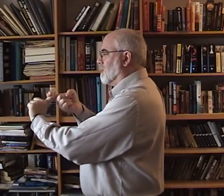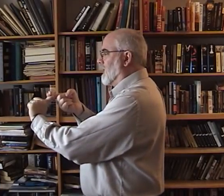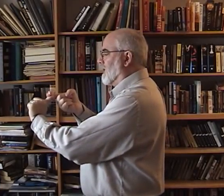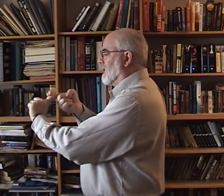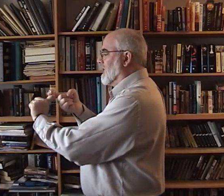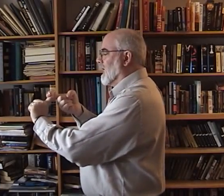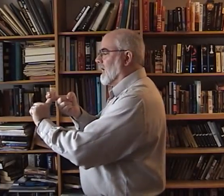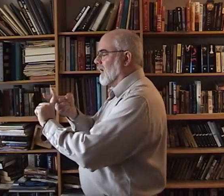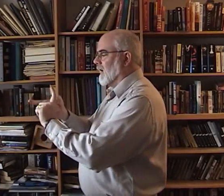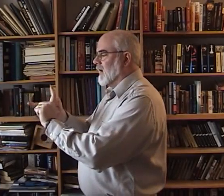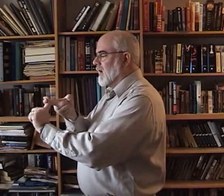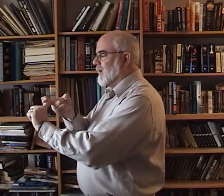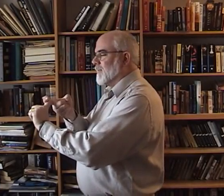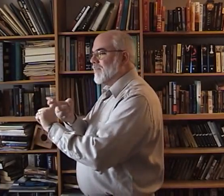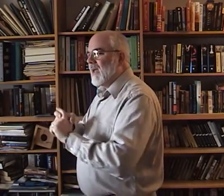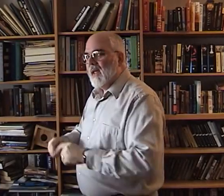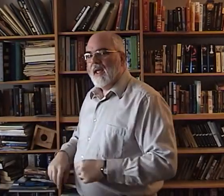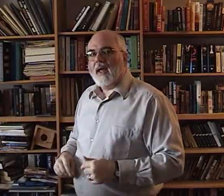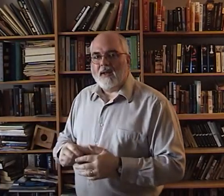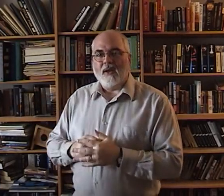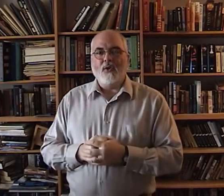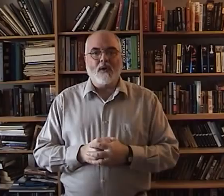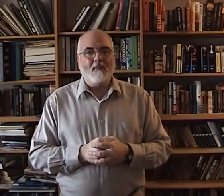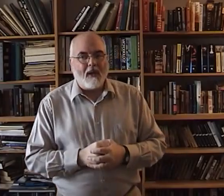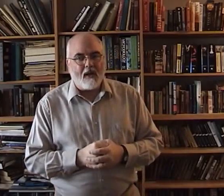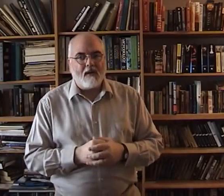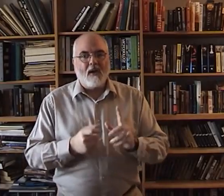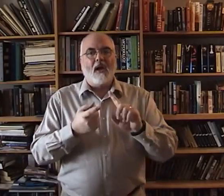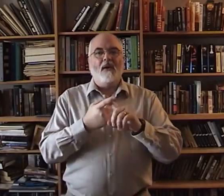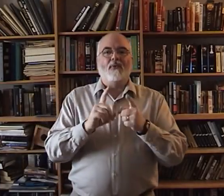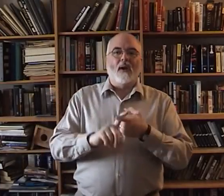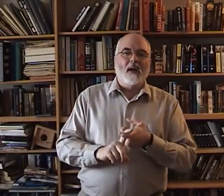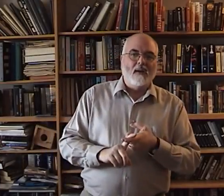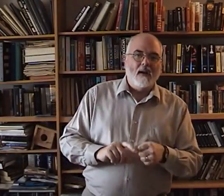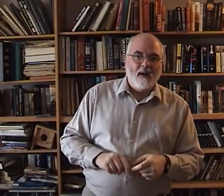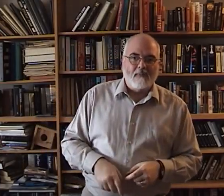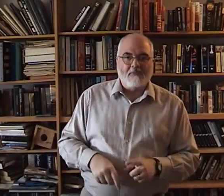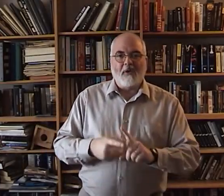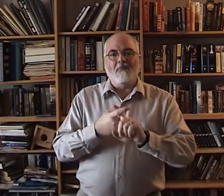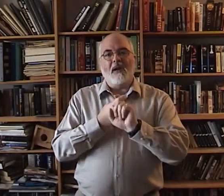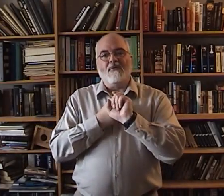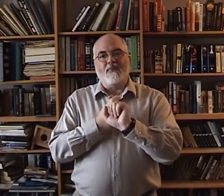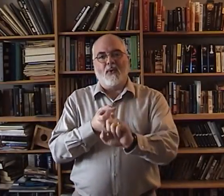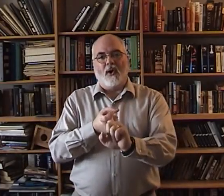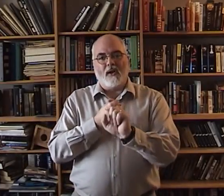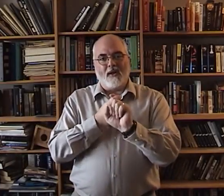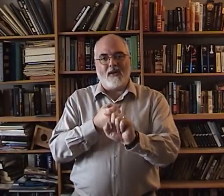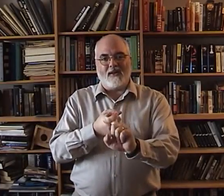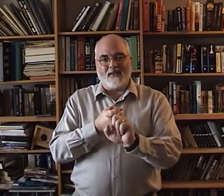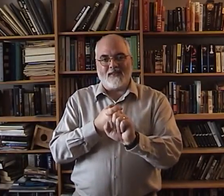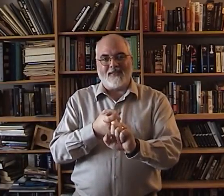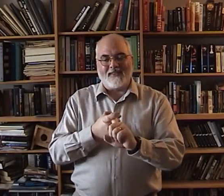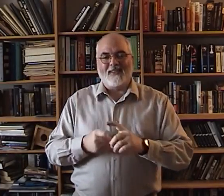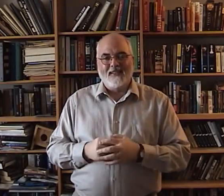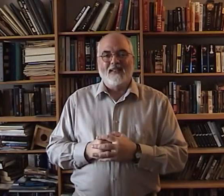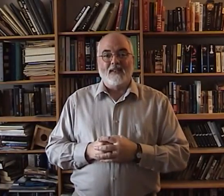better. All right. And you can be a friend, you can be friends,